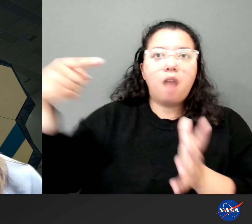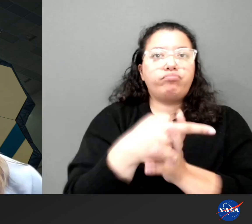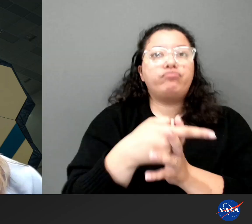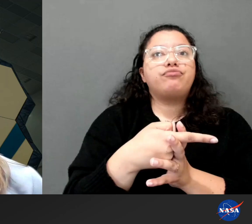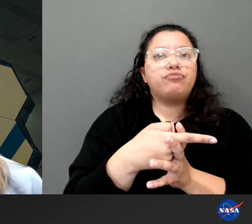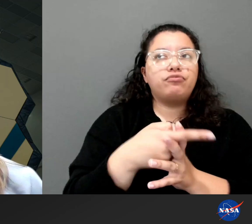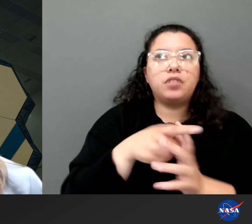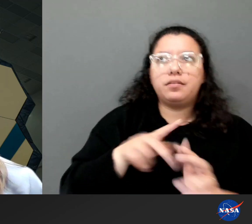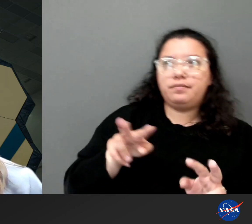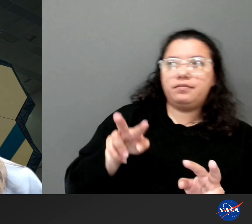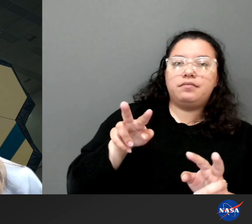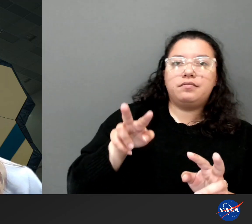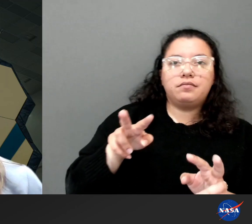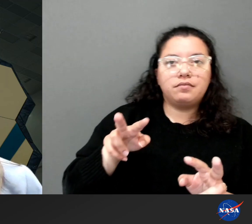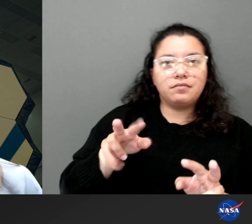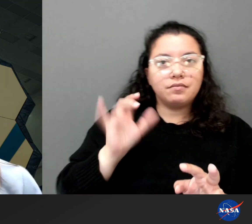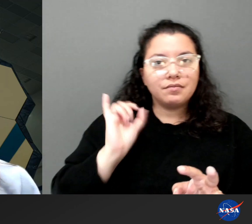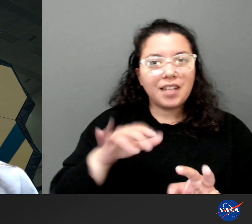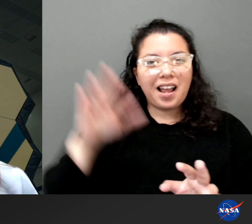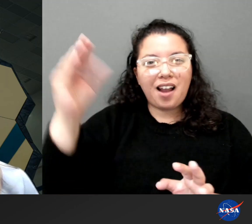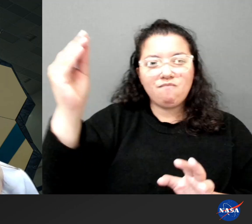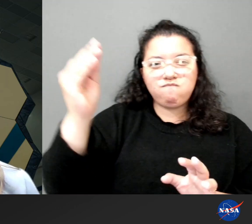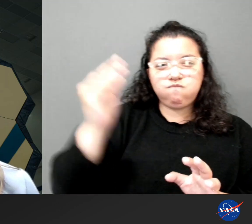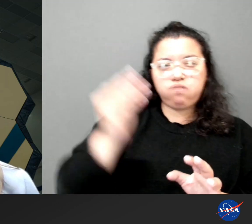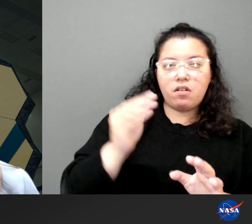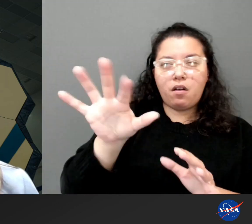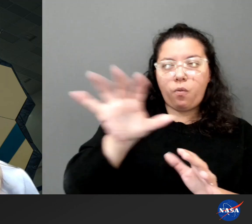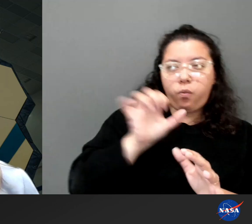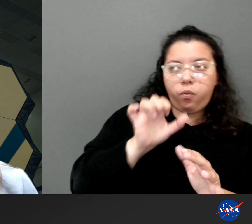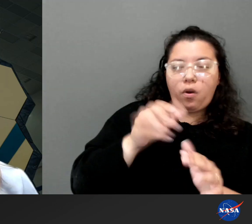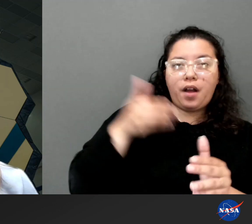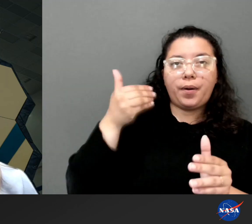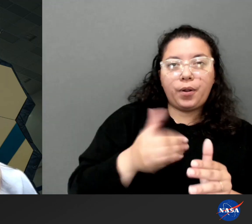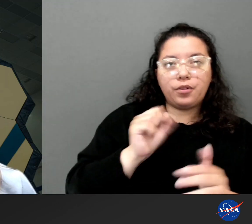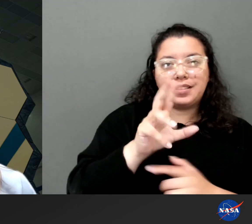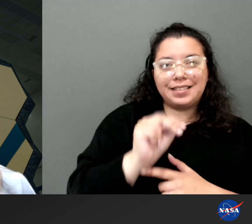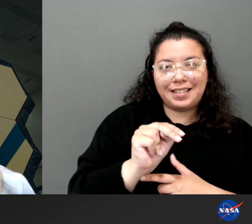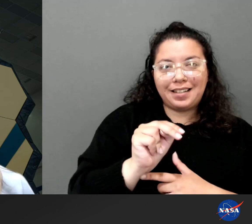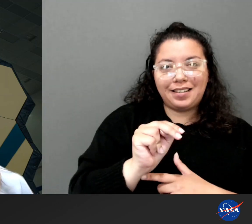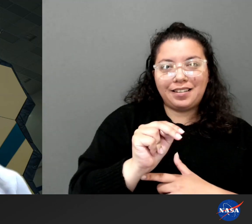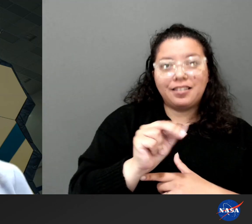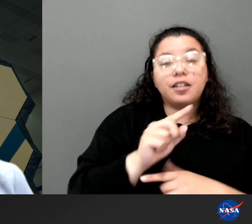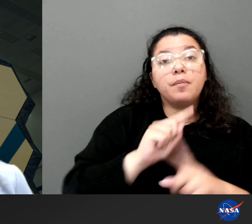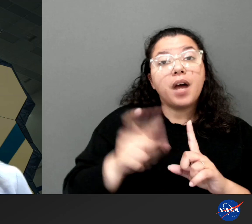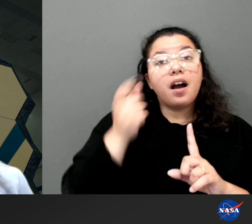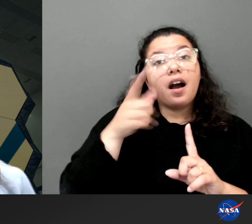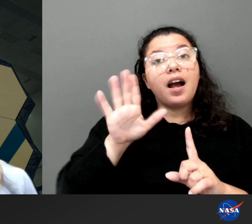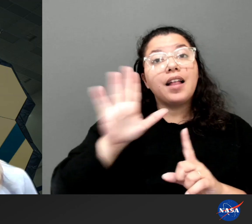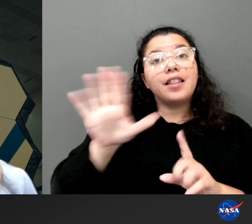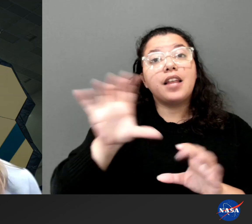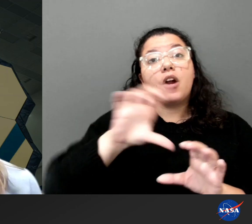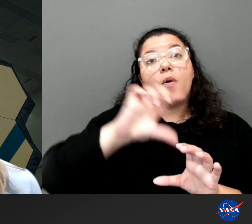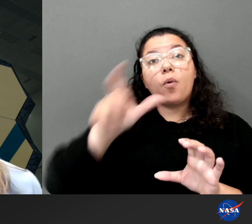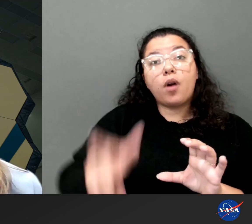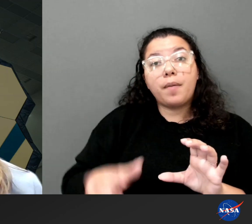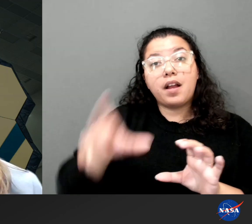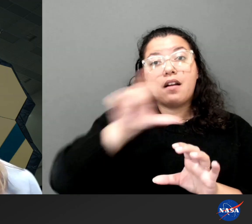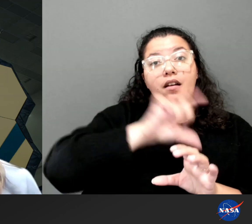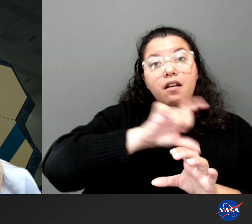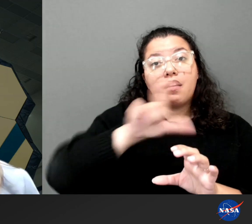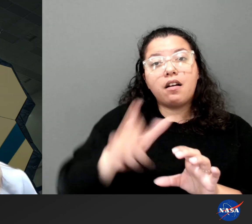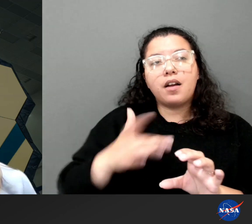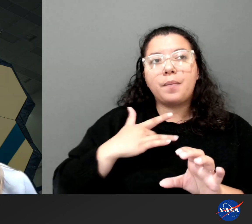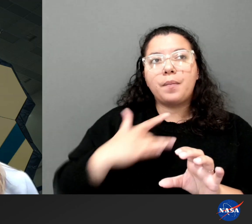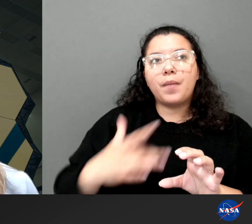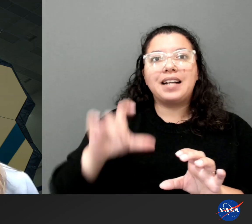in towards the sun. But the orbit of these objects are something on the order of like tens of thousands of